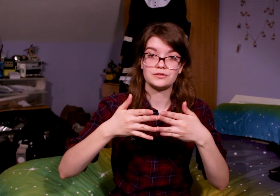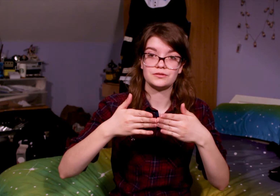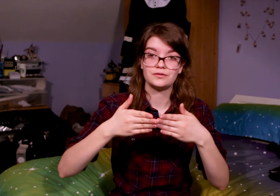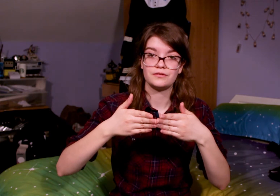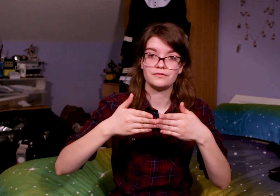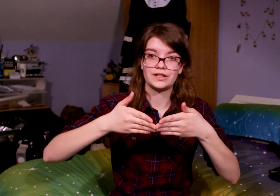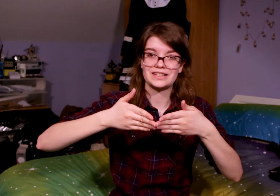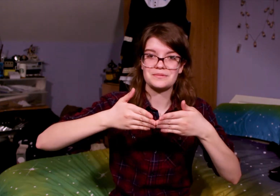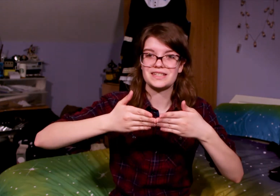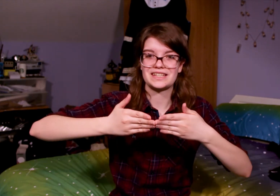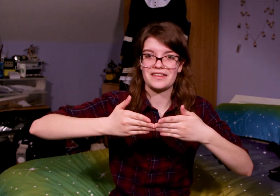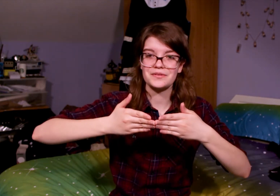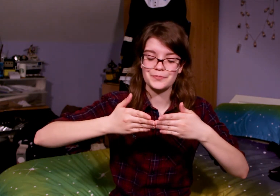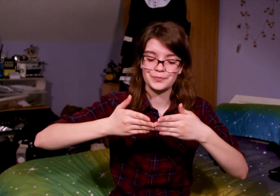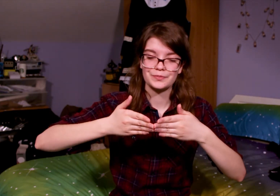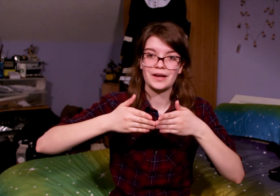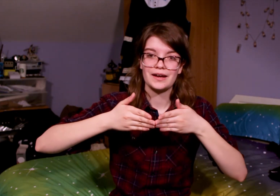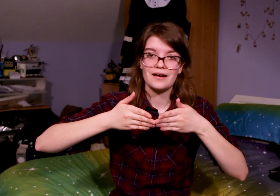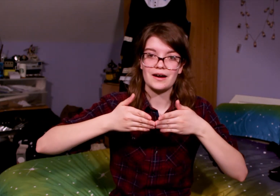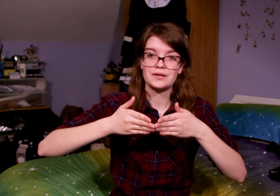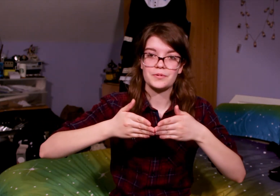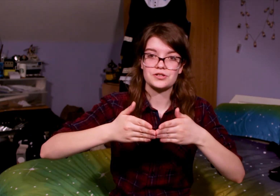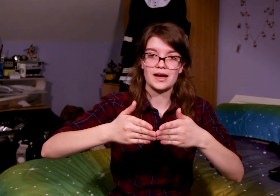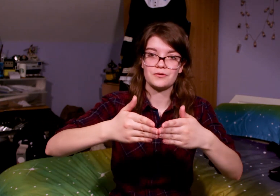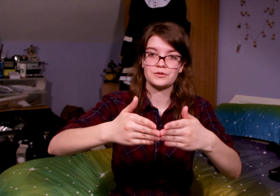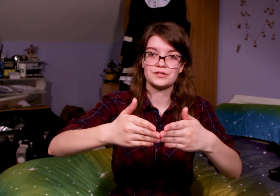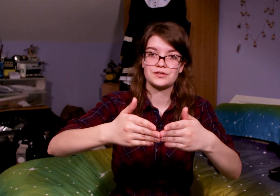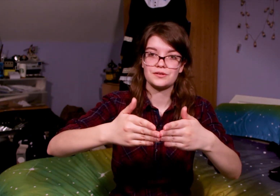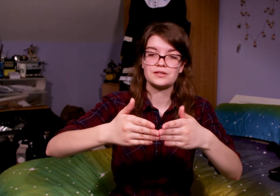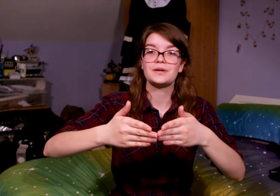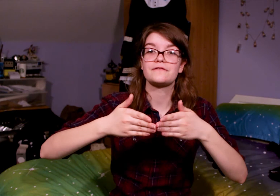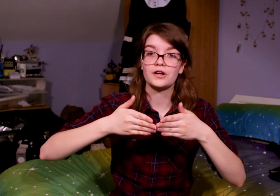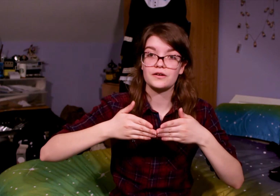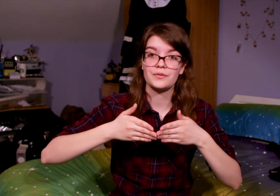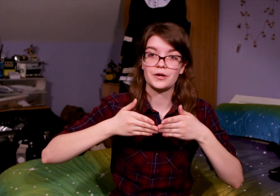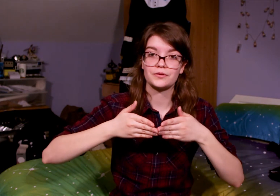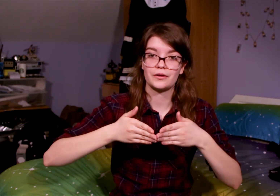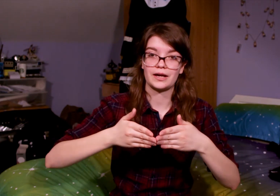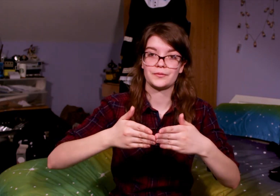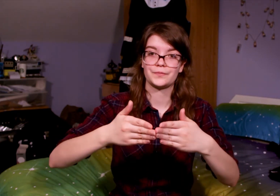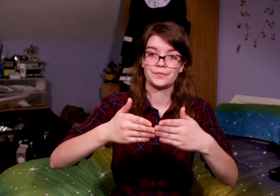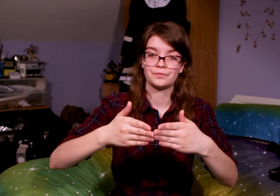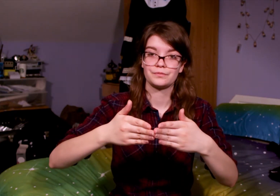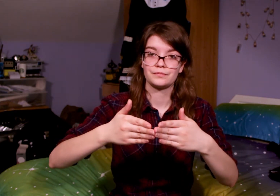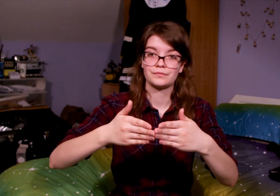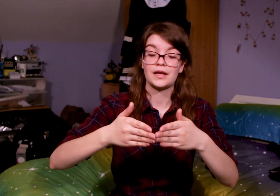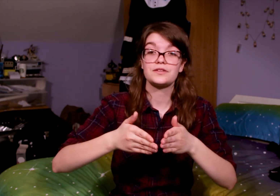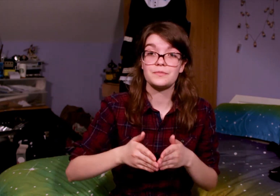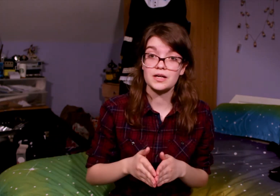middle fingertips together, and push outwards to be the front of the boat going out. If it's a bigger